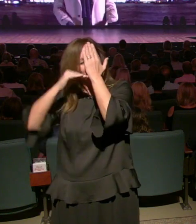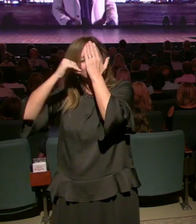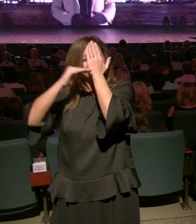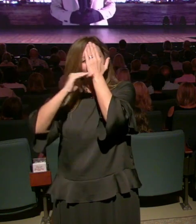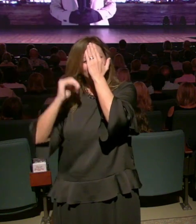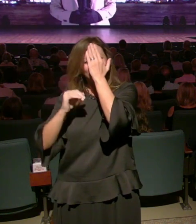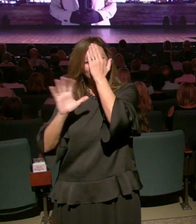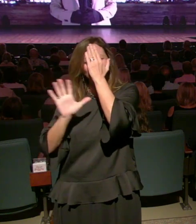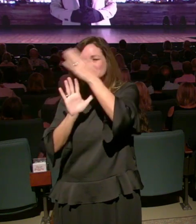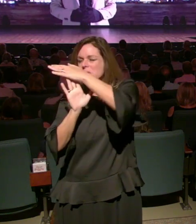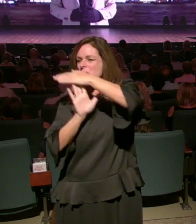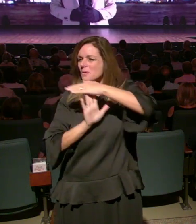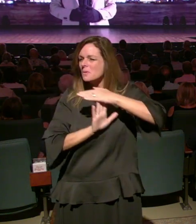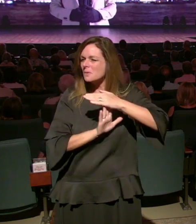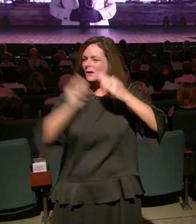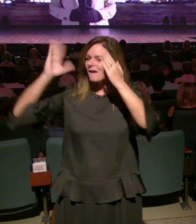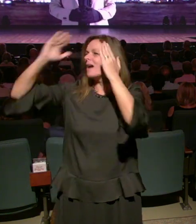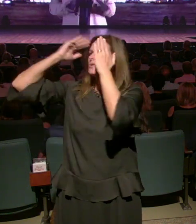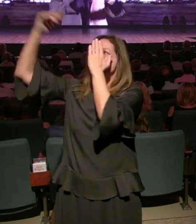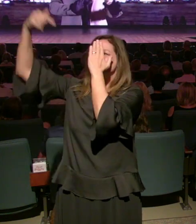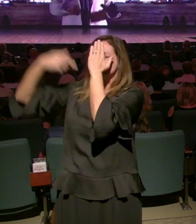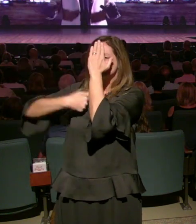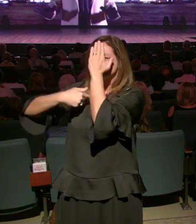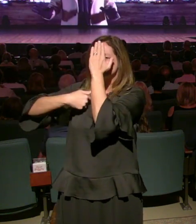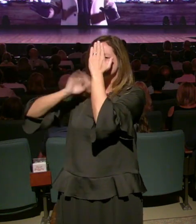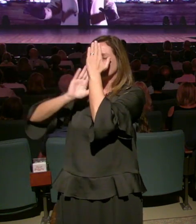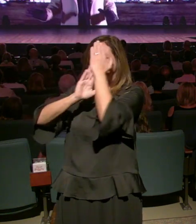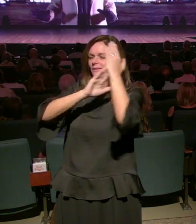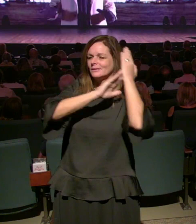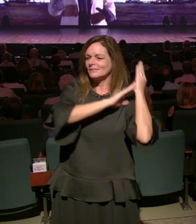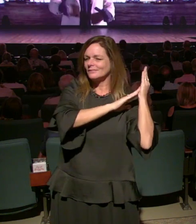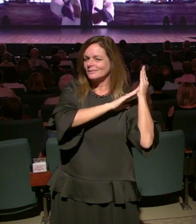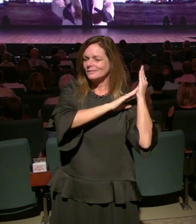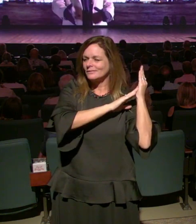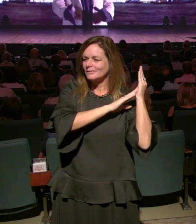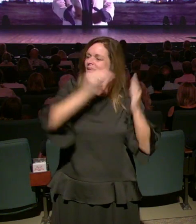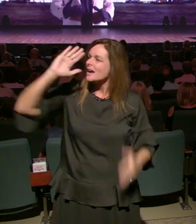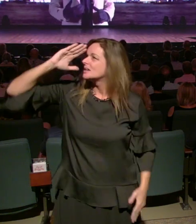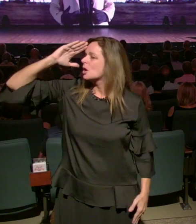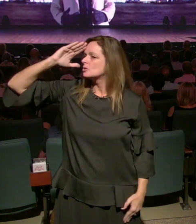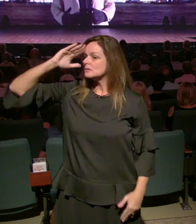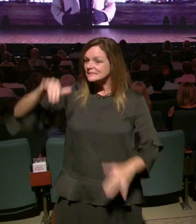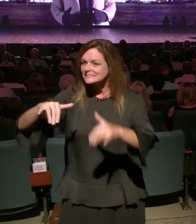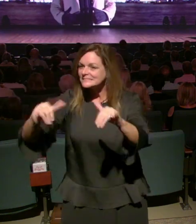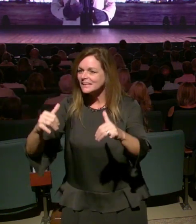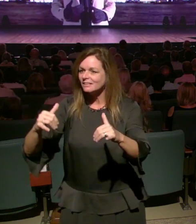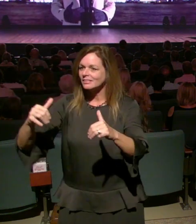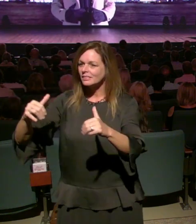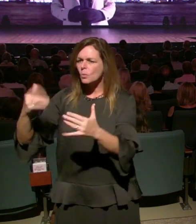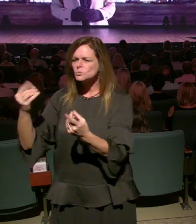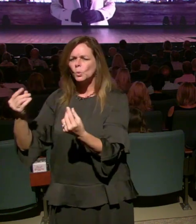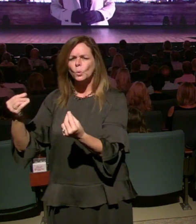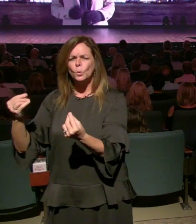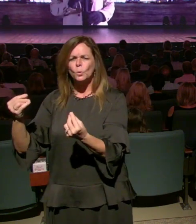better than we really are. But God knows it all. Man, the good, the bad, the ugly, and he still sent his son Jesus for us. The Bible